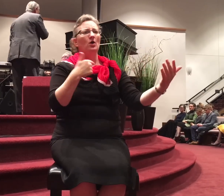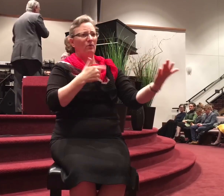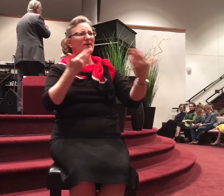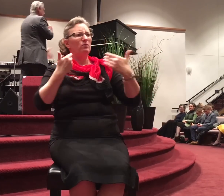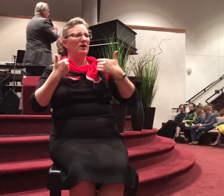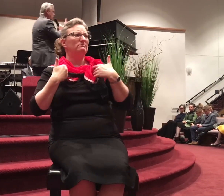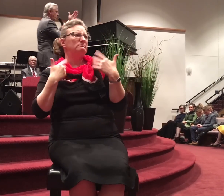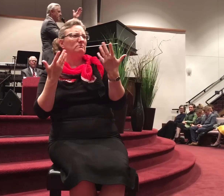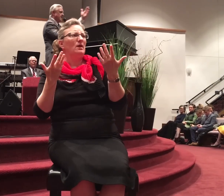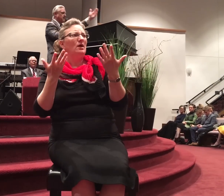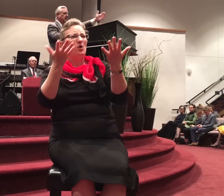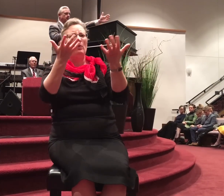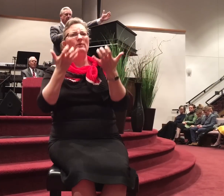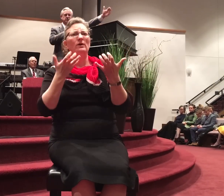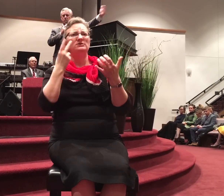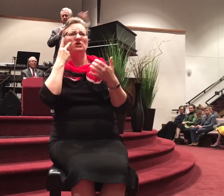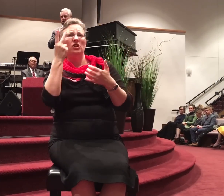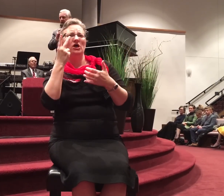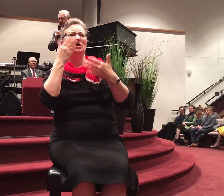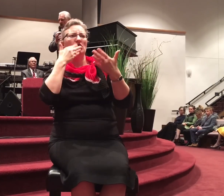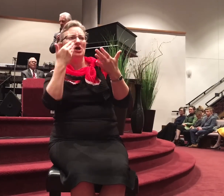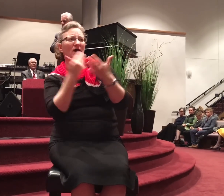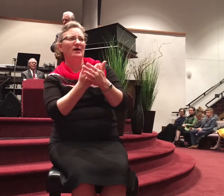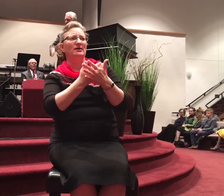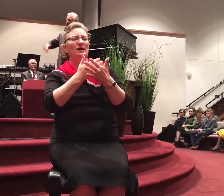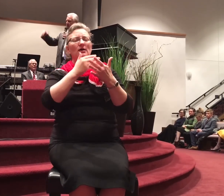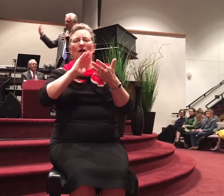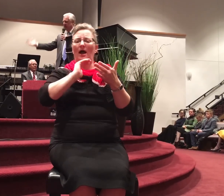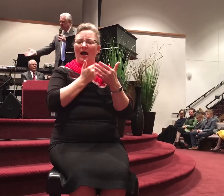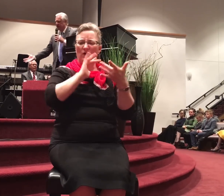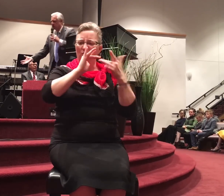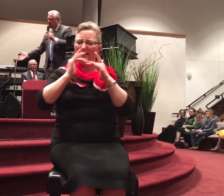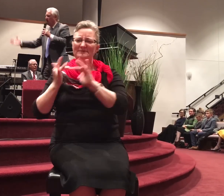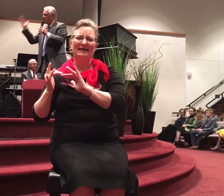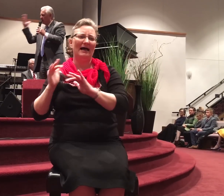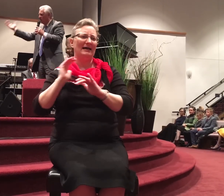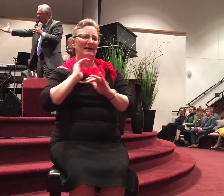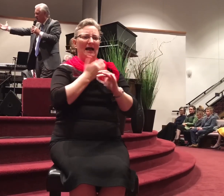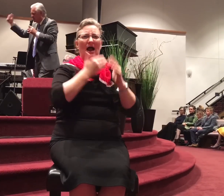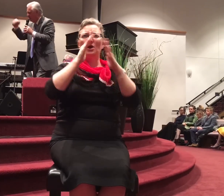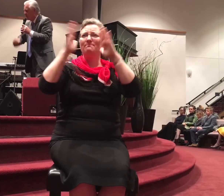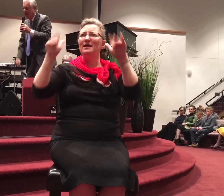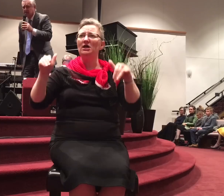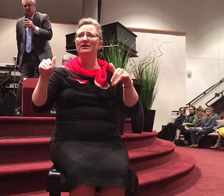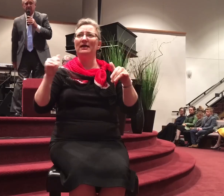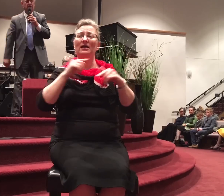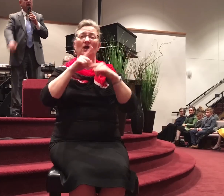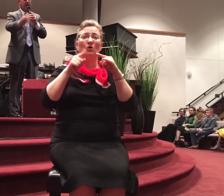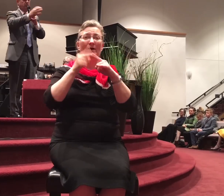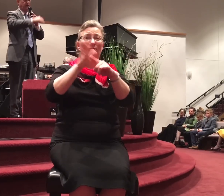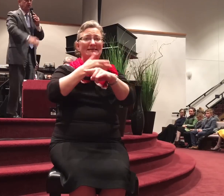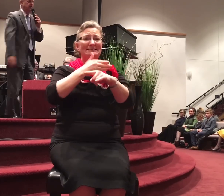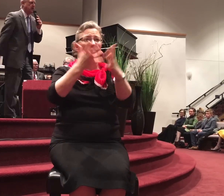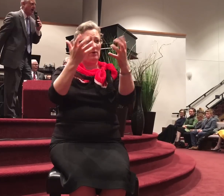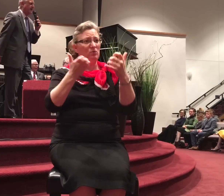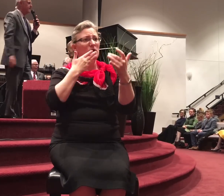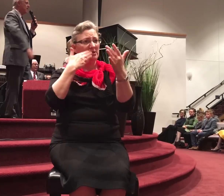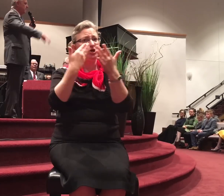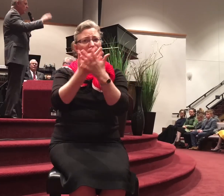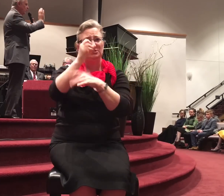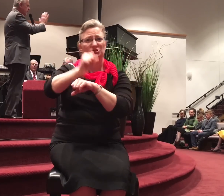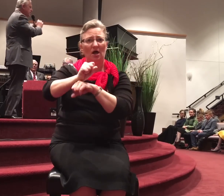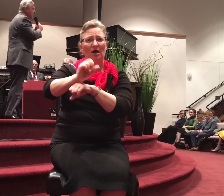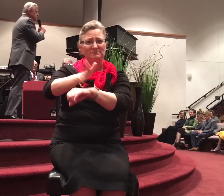on our website. We want to make a good impression when they come into our building, when we sing songs. We want to sing with excellence, as we've done